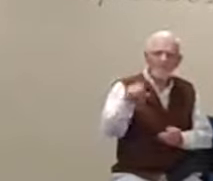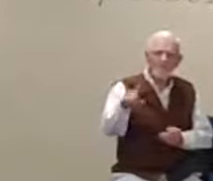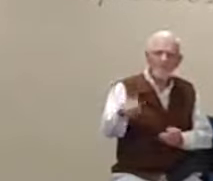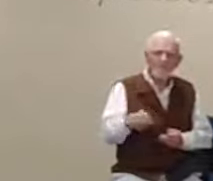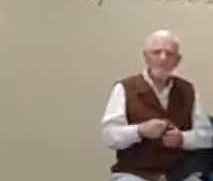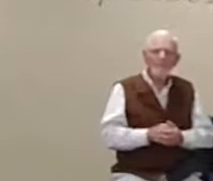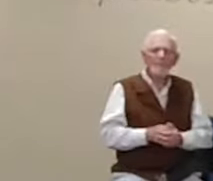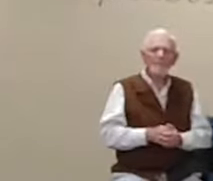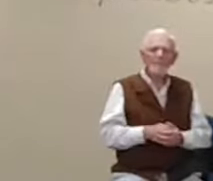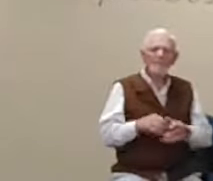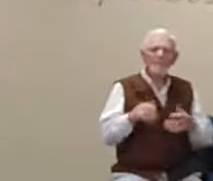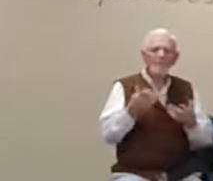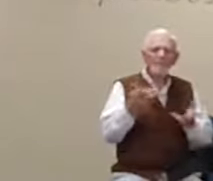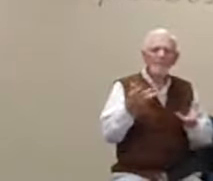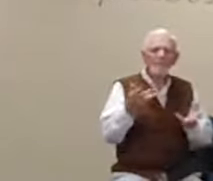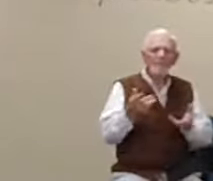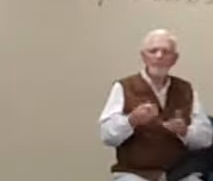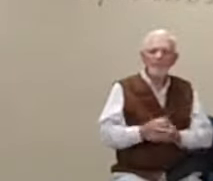all of the